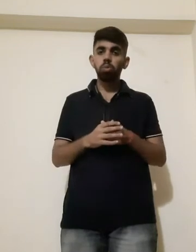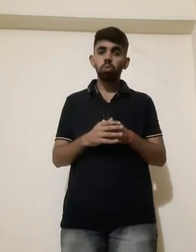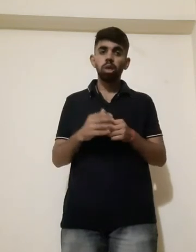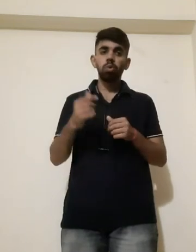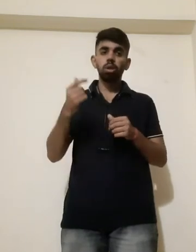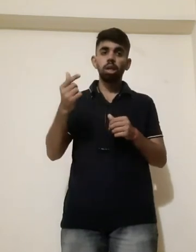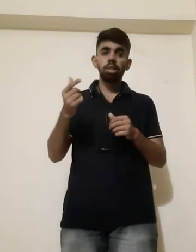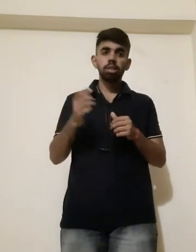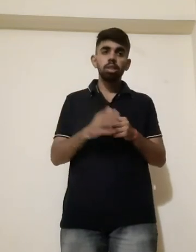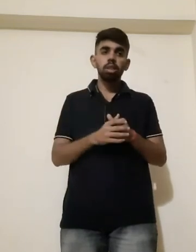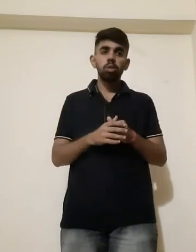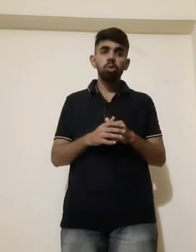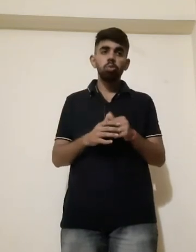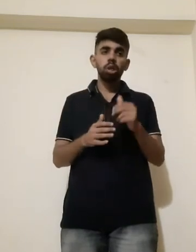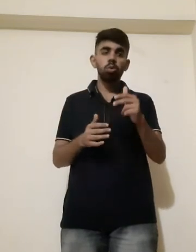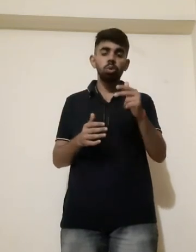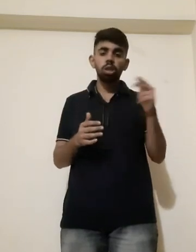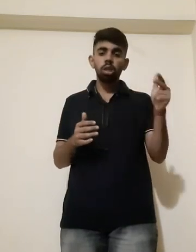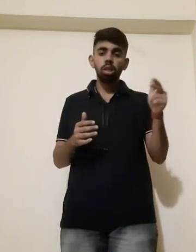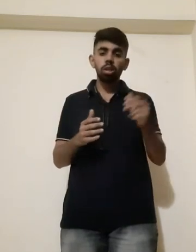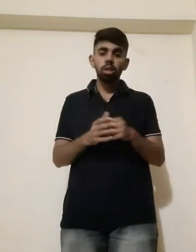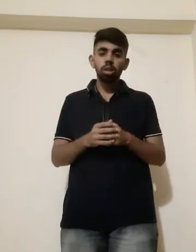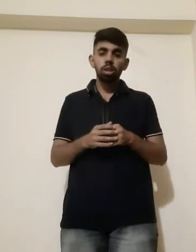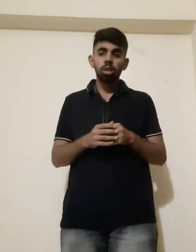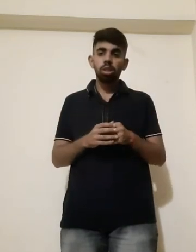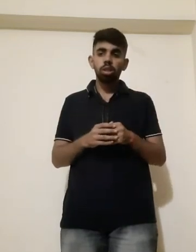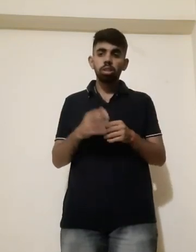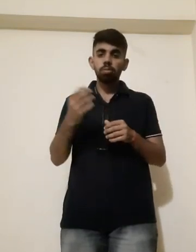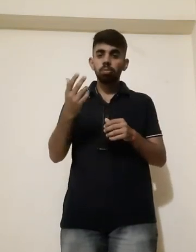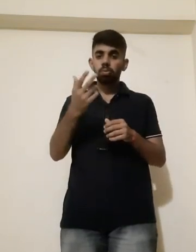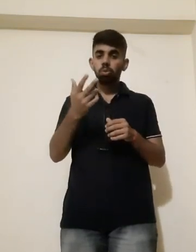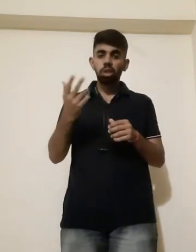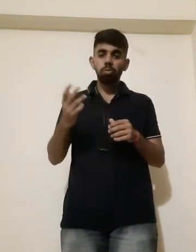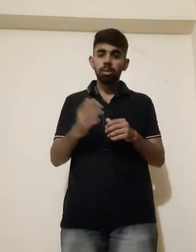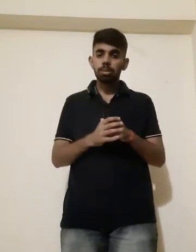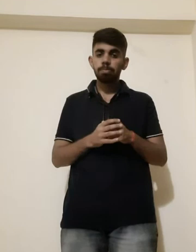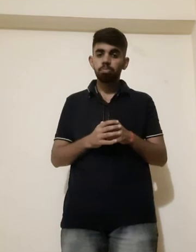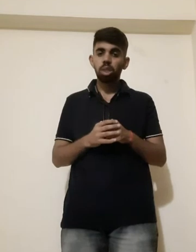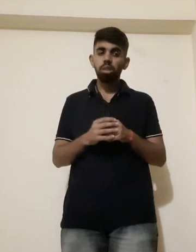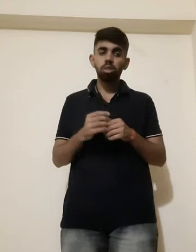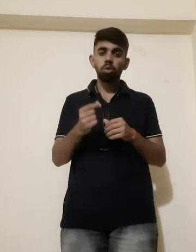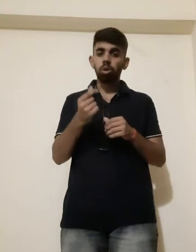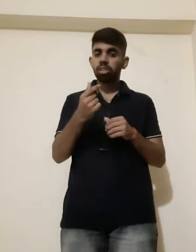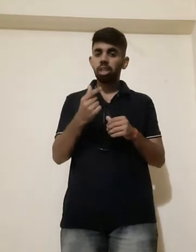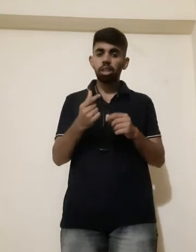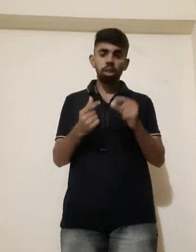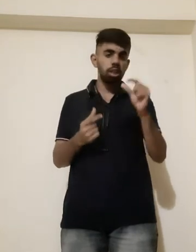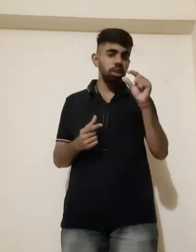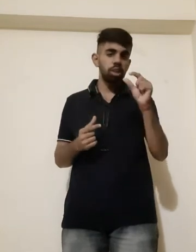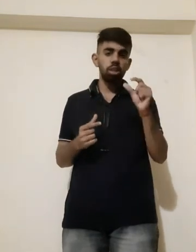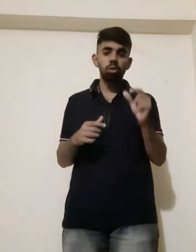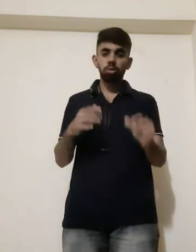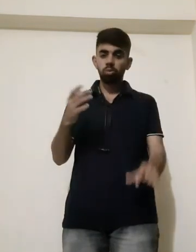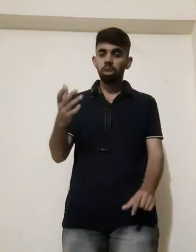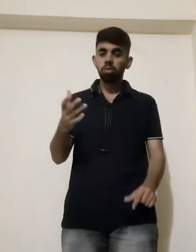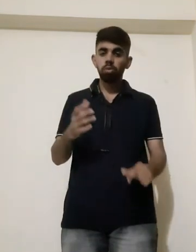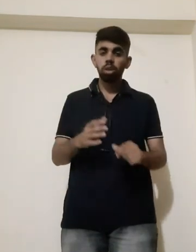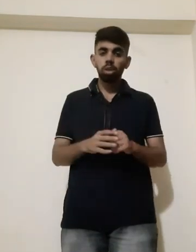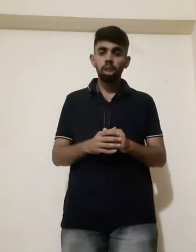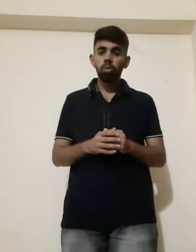suppose we have a class in which we have declared some variables, that is non-static, and we